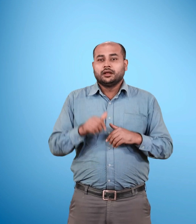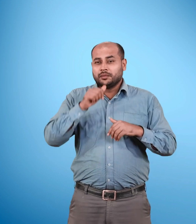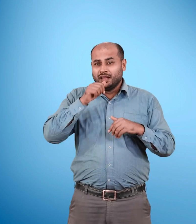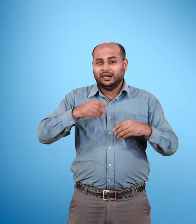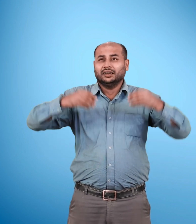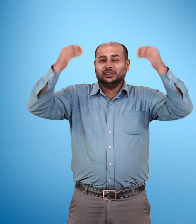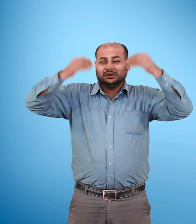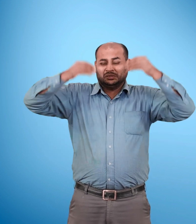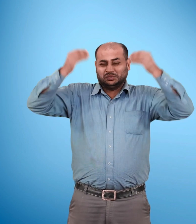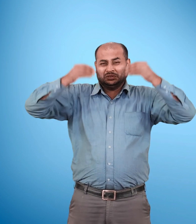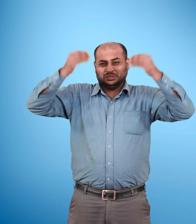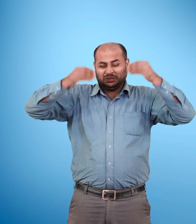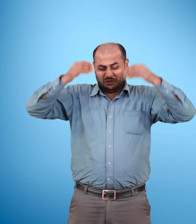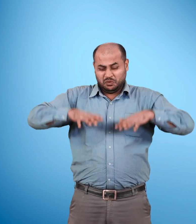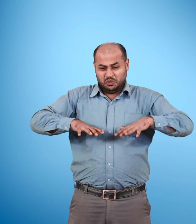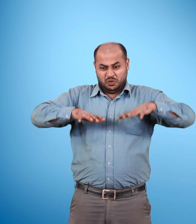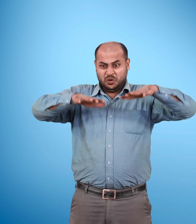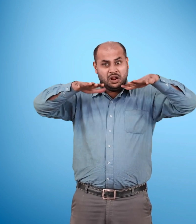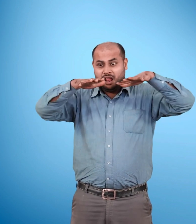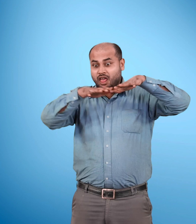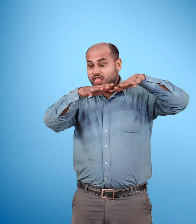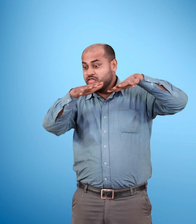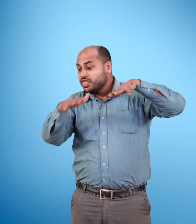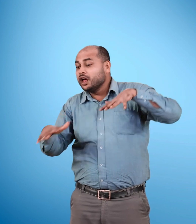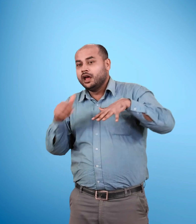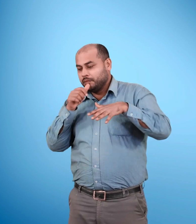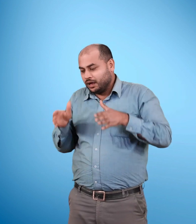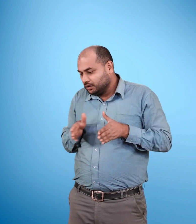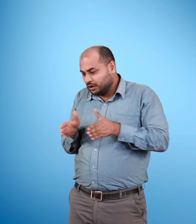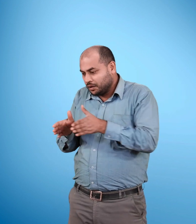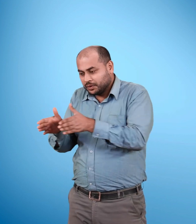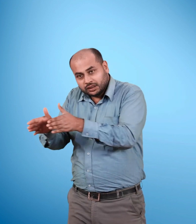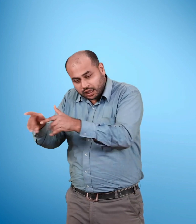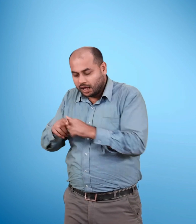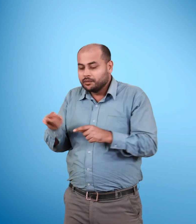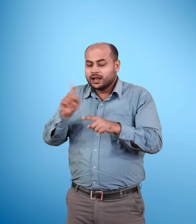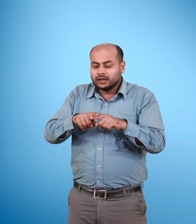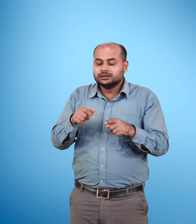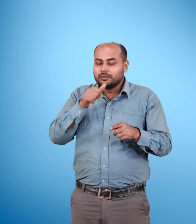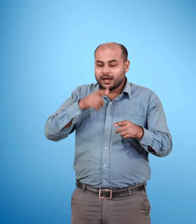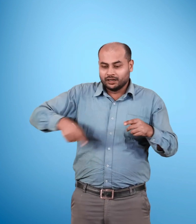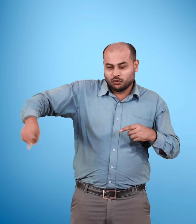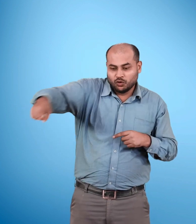Heavy rains may lead to rise in the level of water in rivers, lakes and ponds.